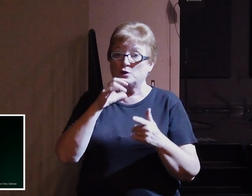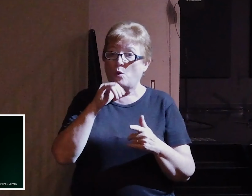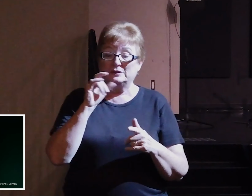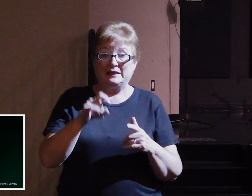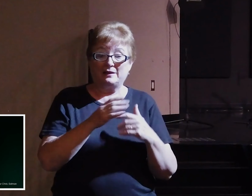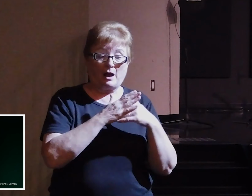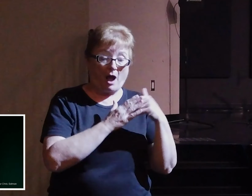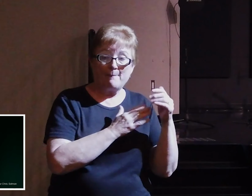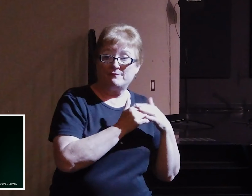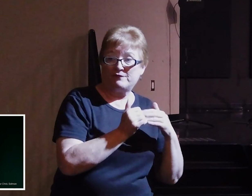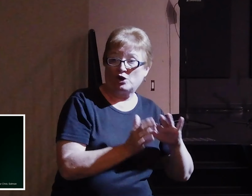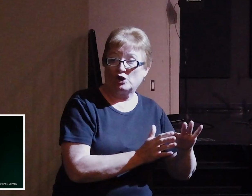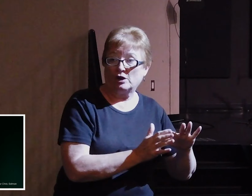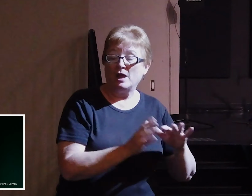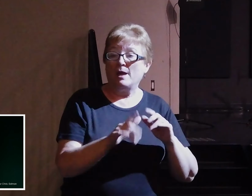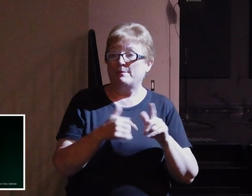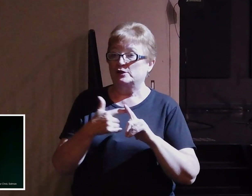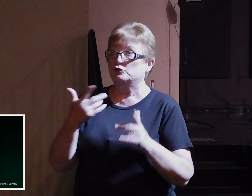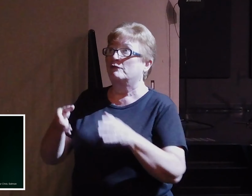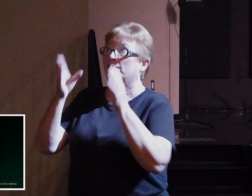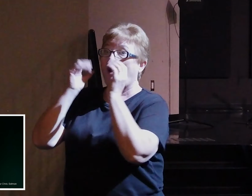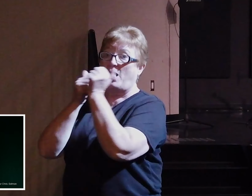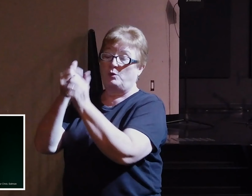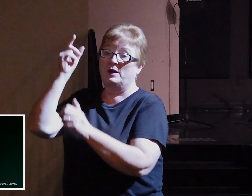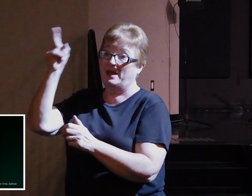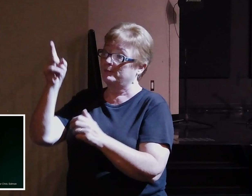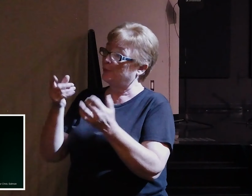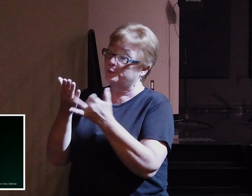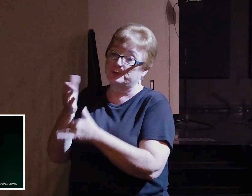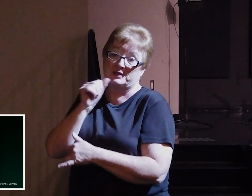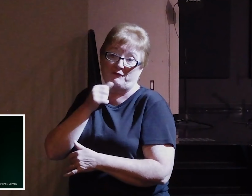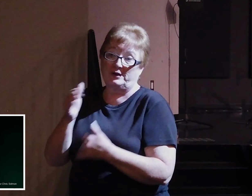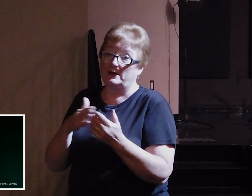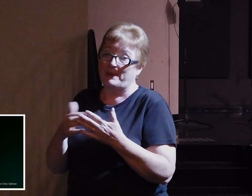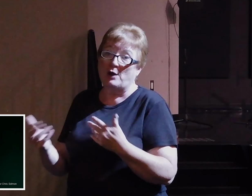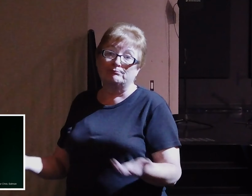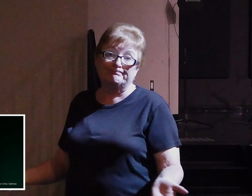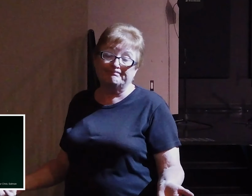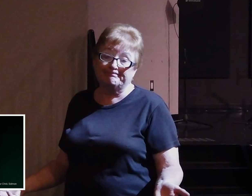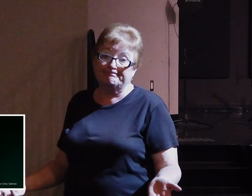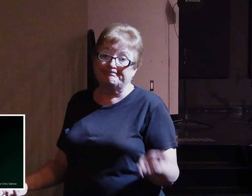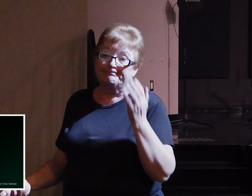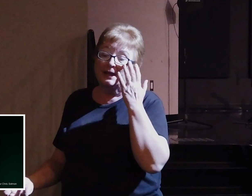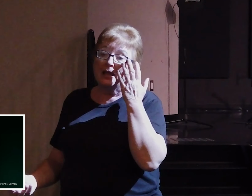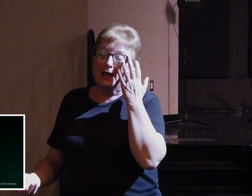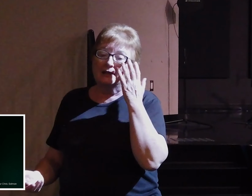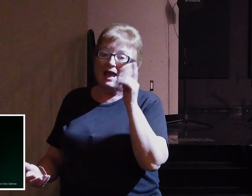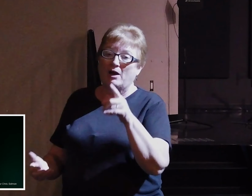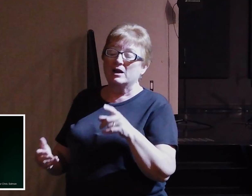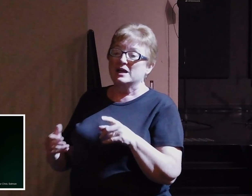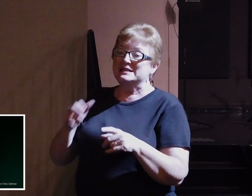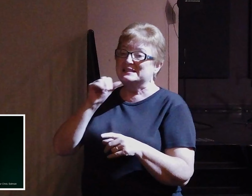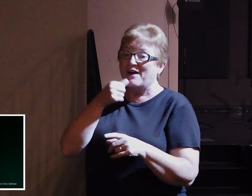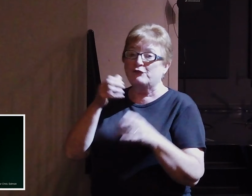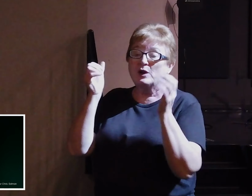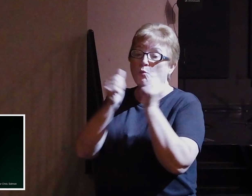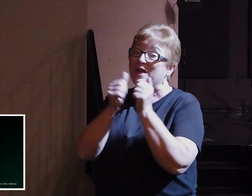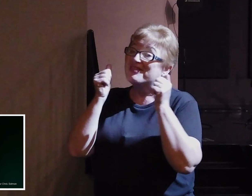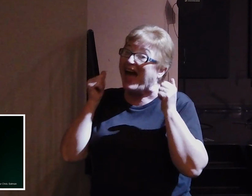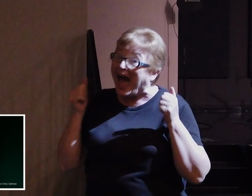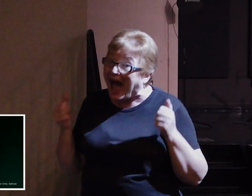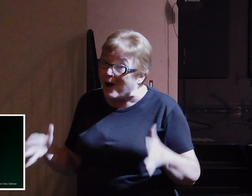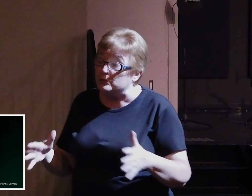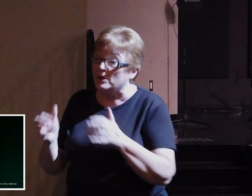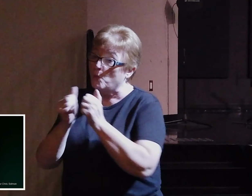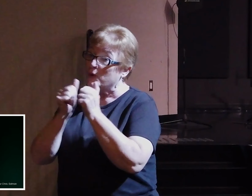faith that is in us through God's gift. Now this, suffering without rejoicing is wasted suffering. So we're